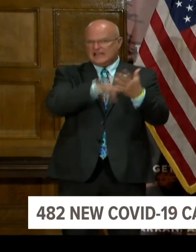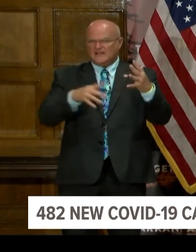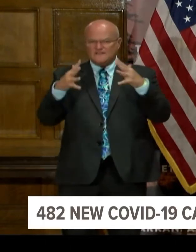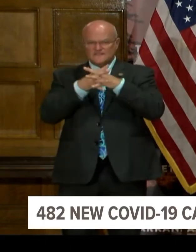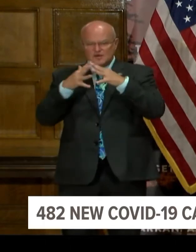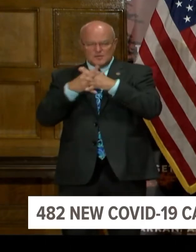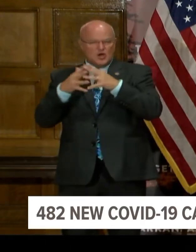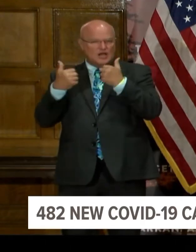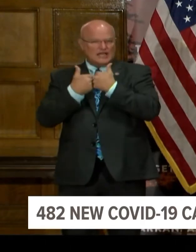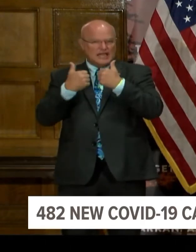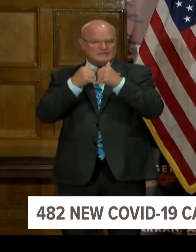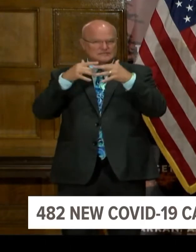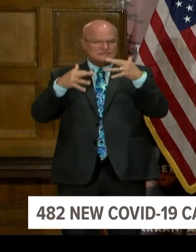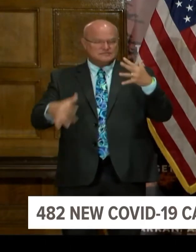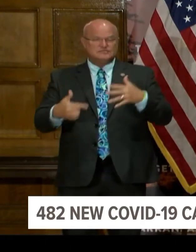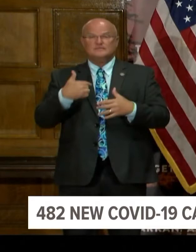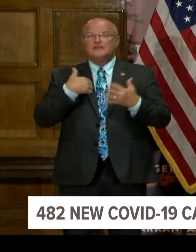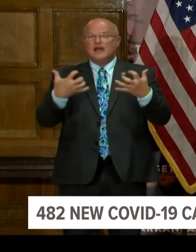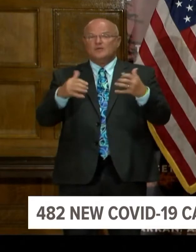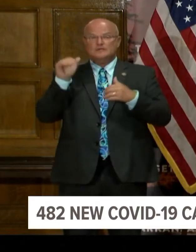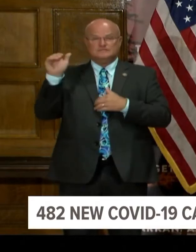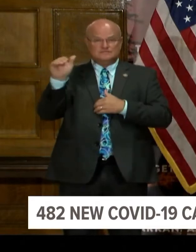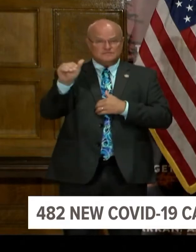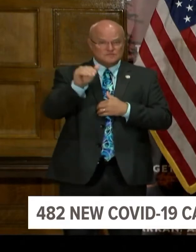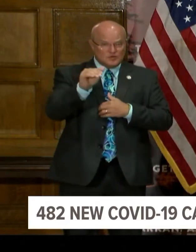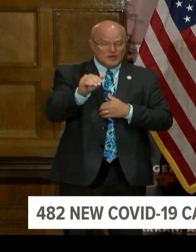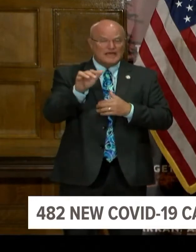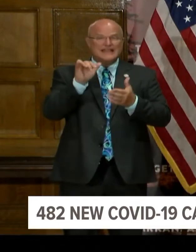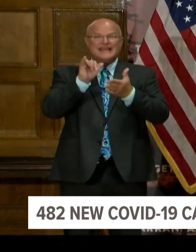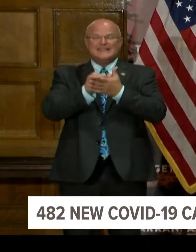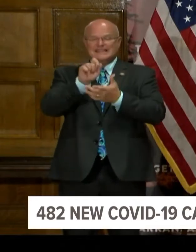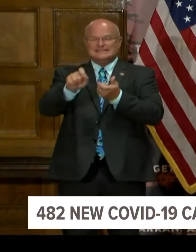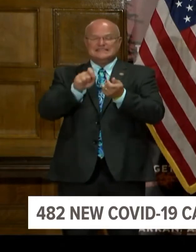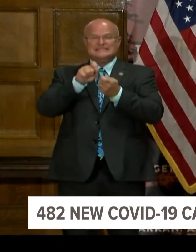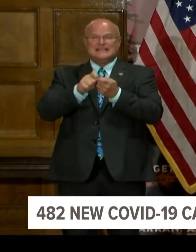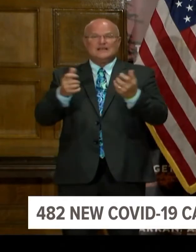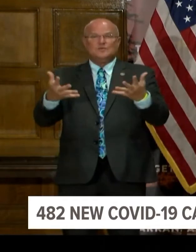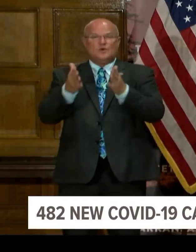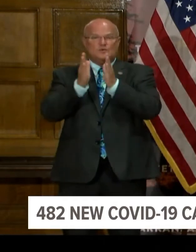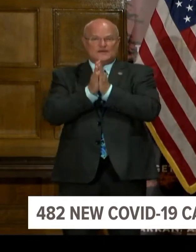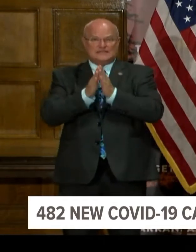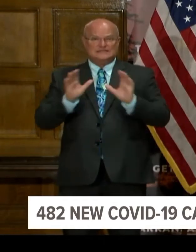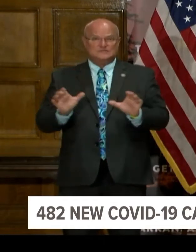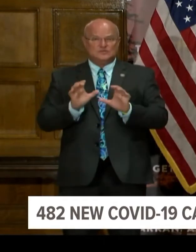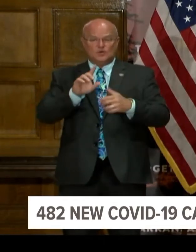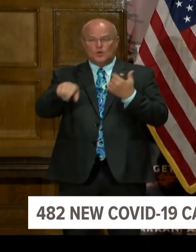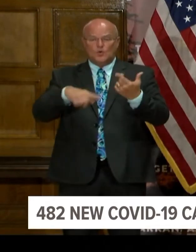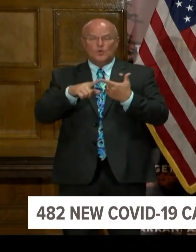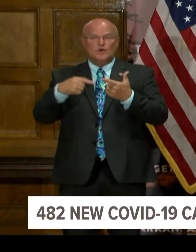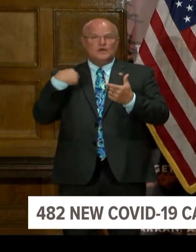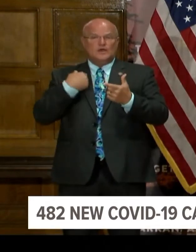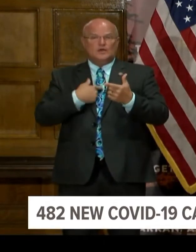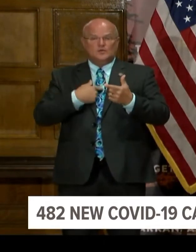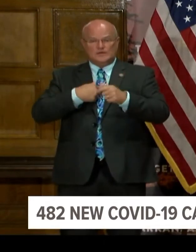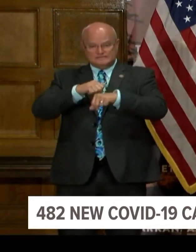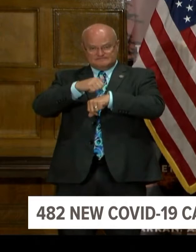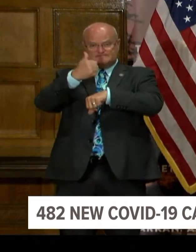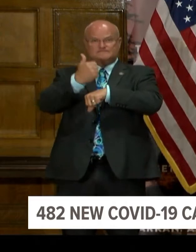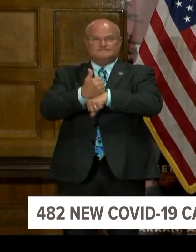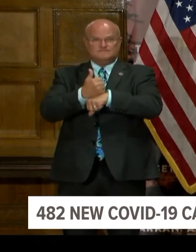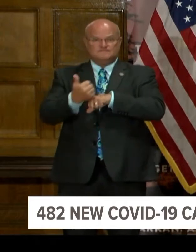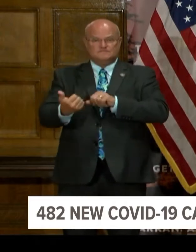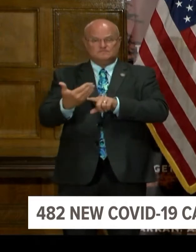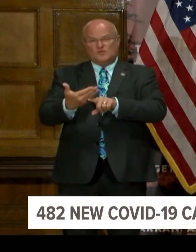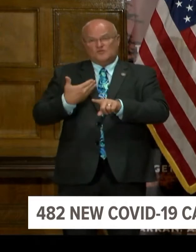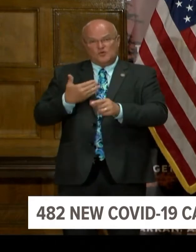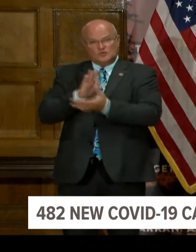football games, I would just want to remind that that is exactly what we have asked them to do when we set forth before the school